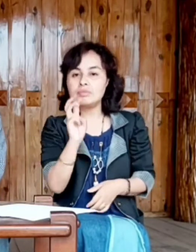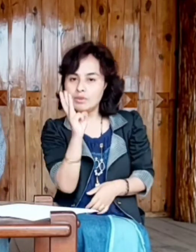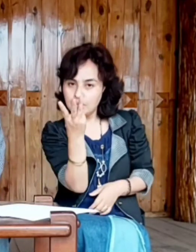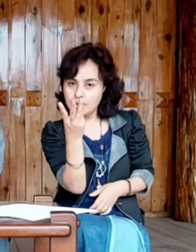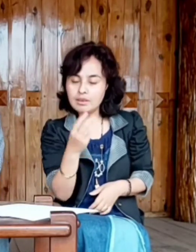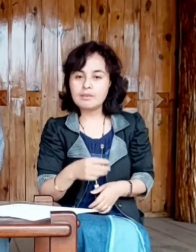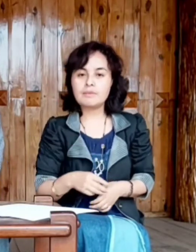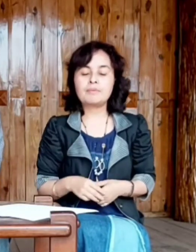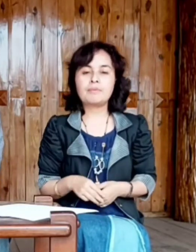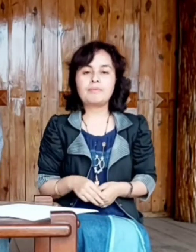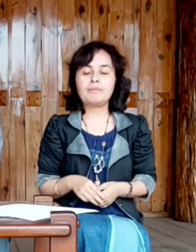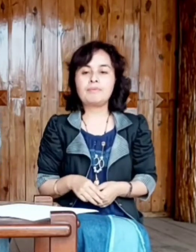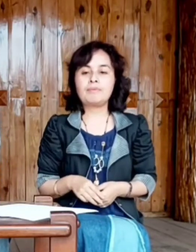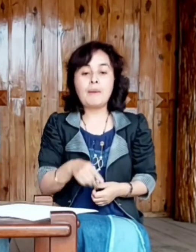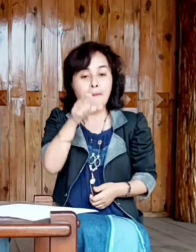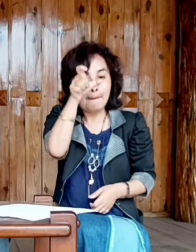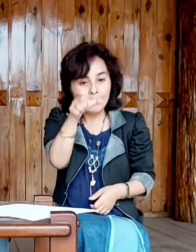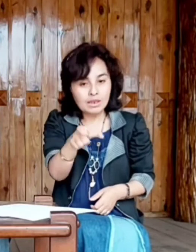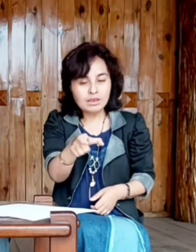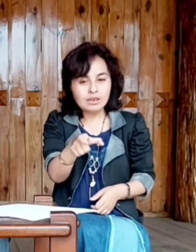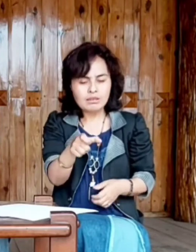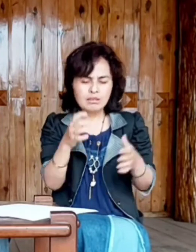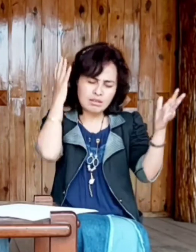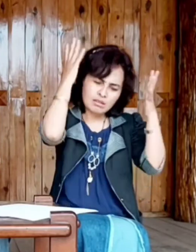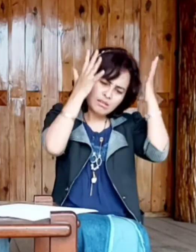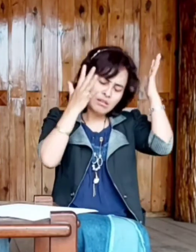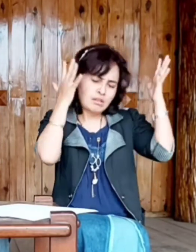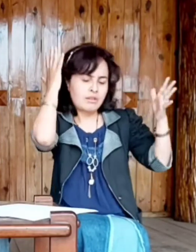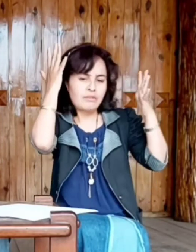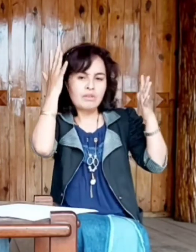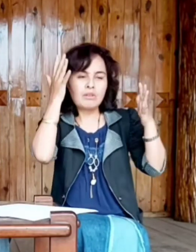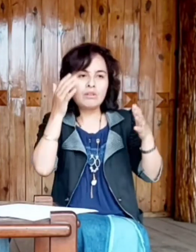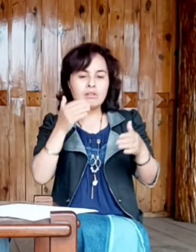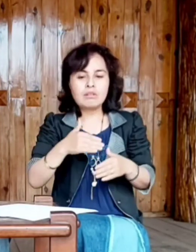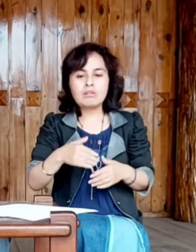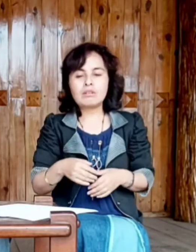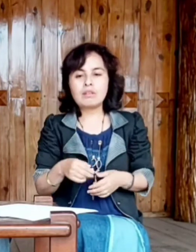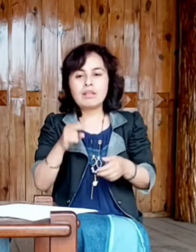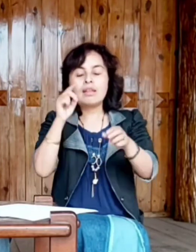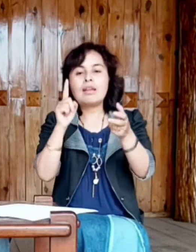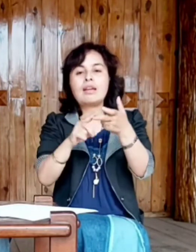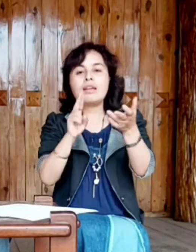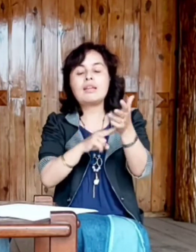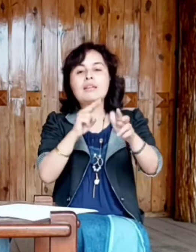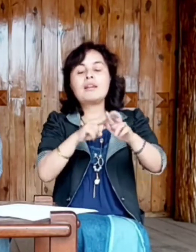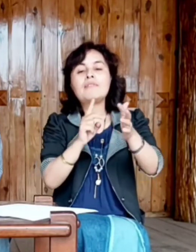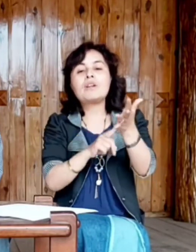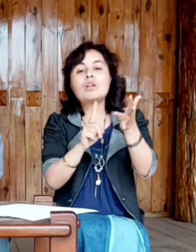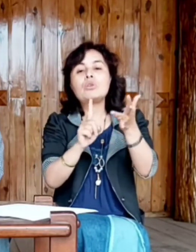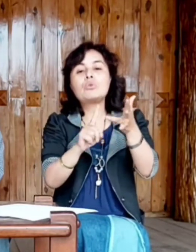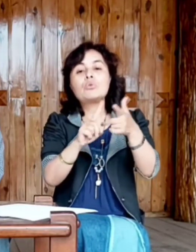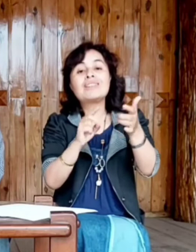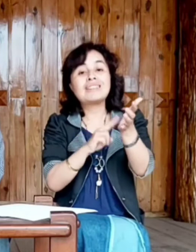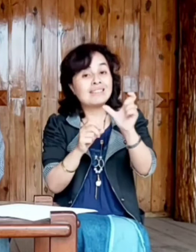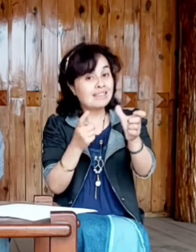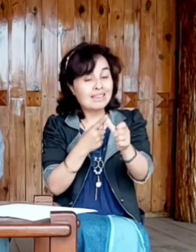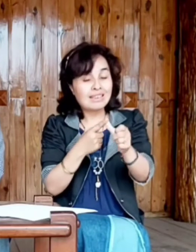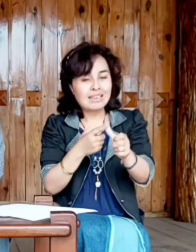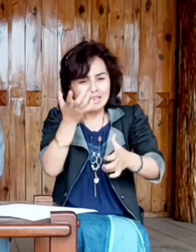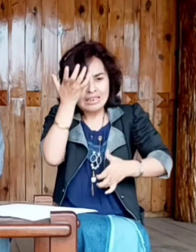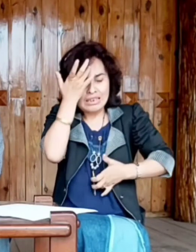3, persons suffering from influenza like illness